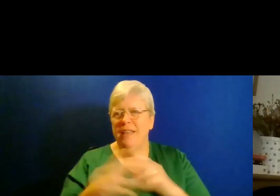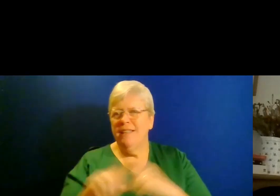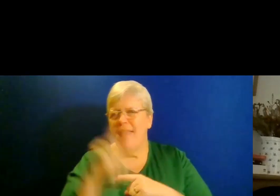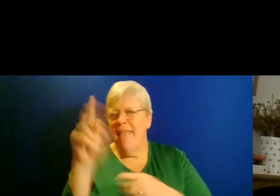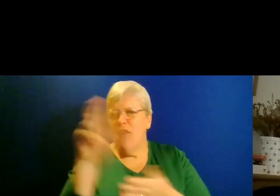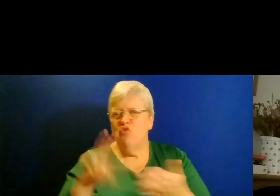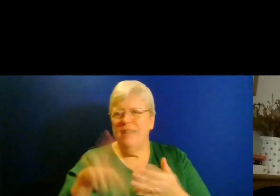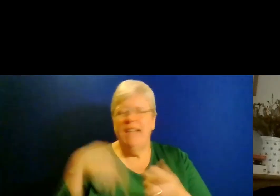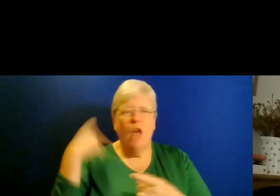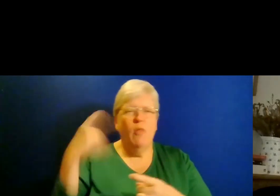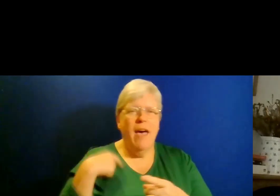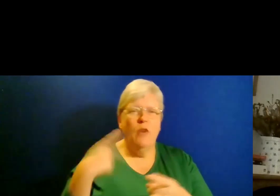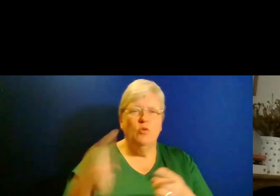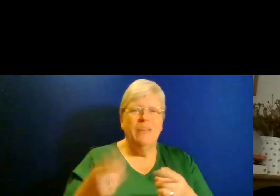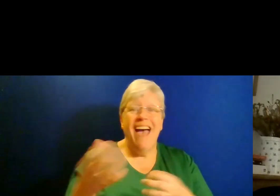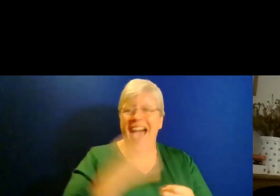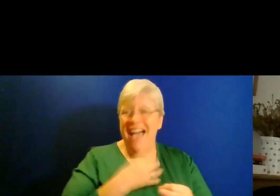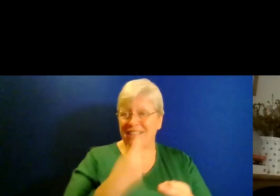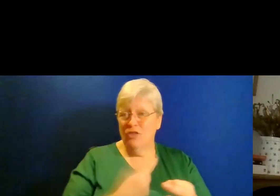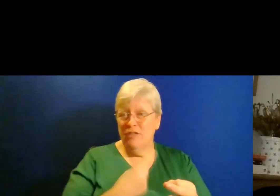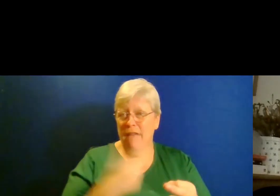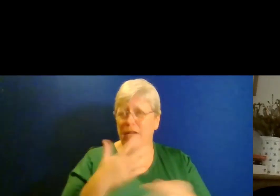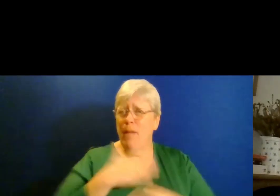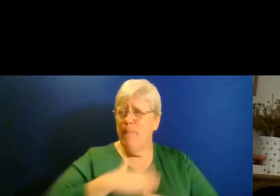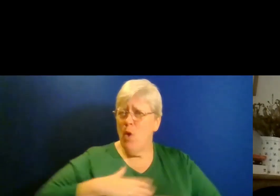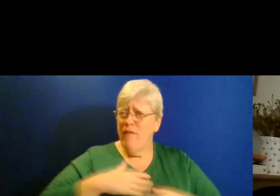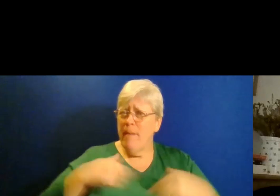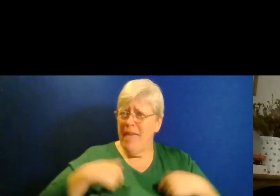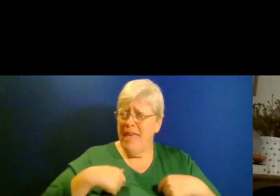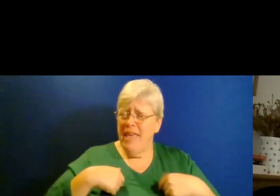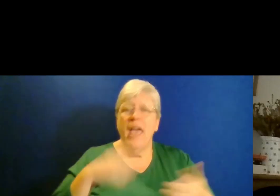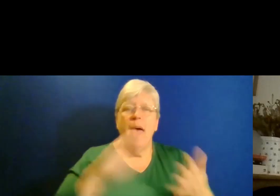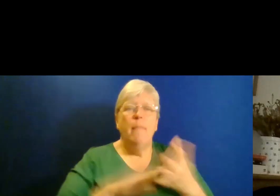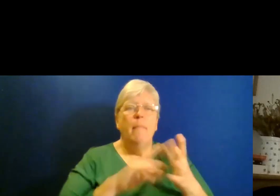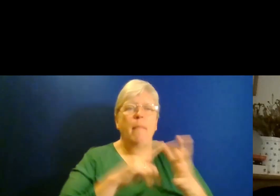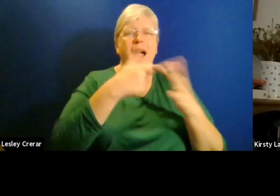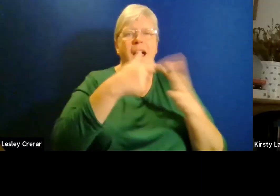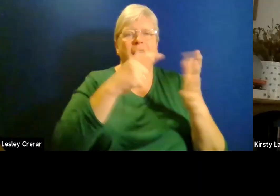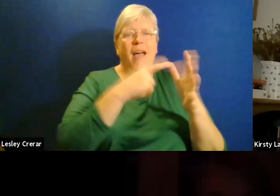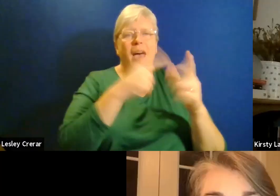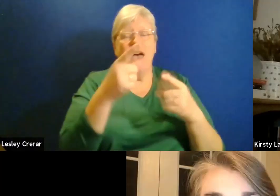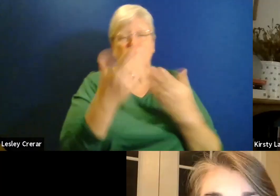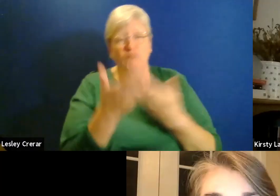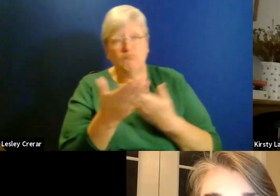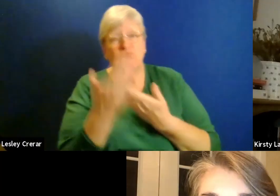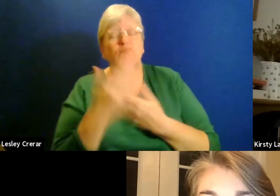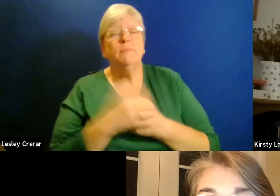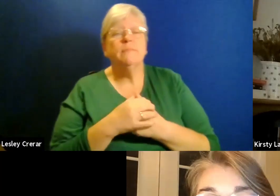loud. And also ask yourself, does it move me? And then Marka, you have your hand up.